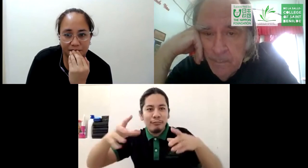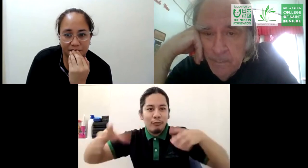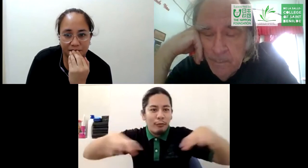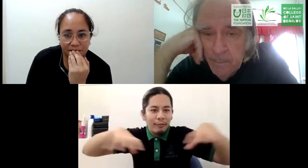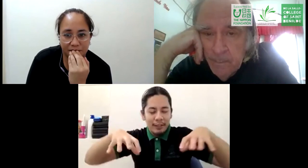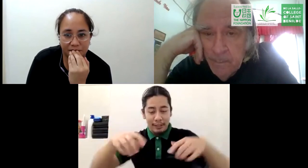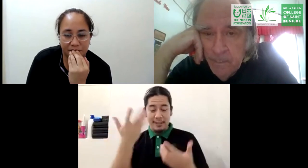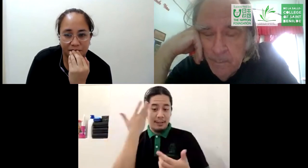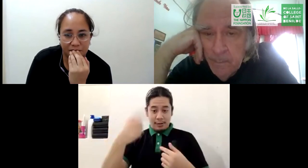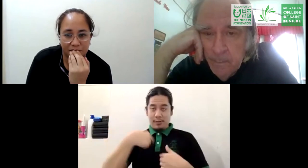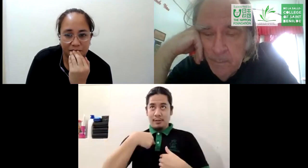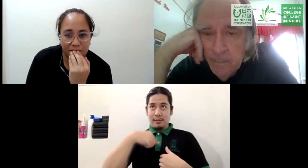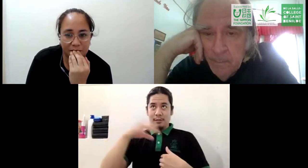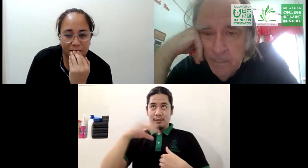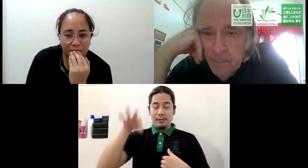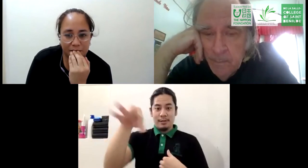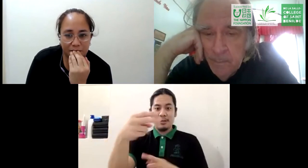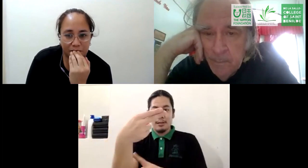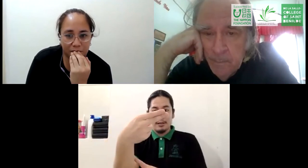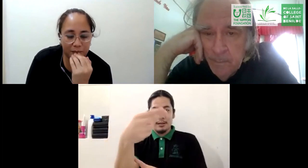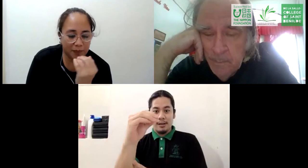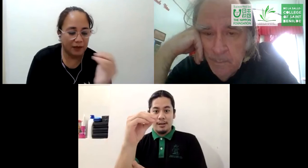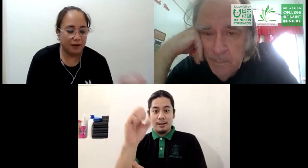kind of like a big event activity. Like if I